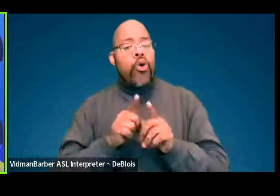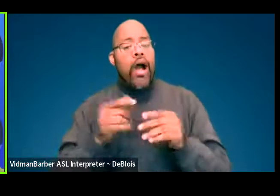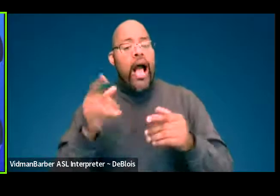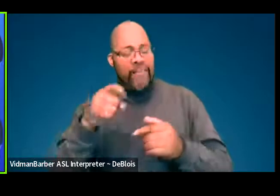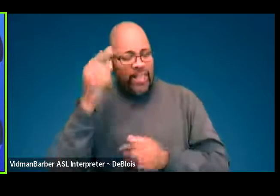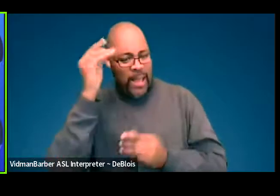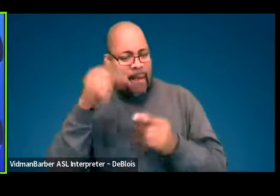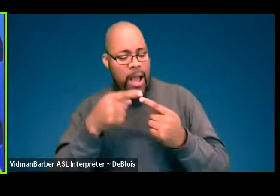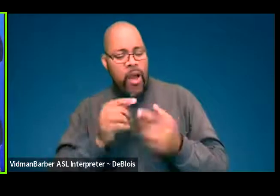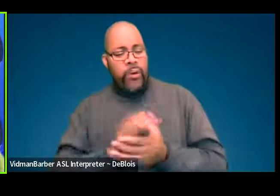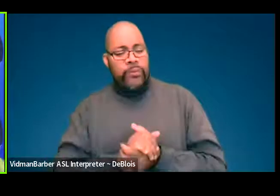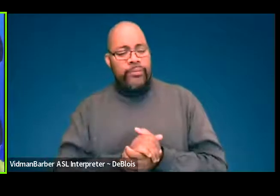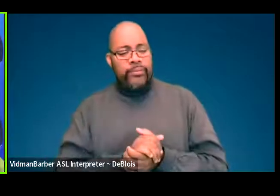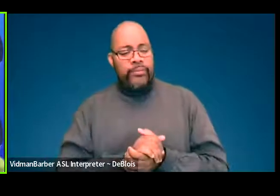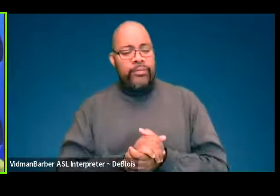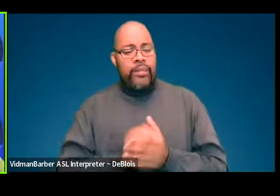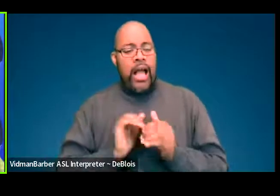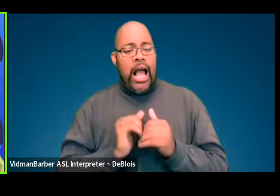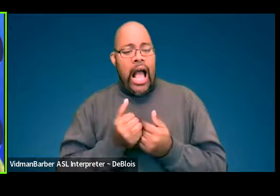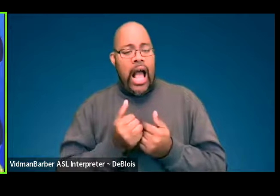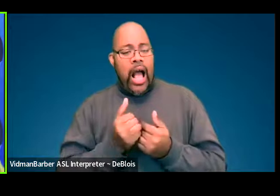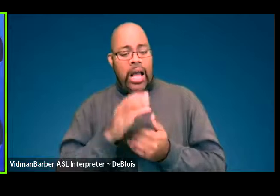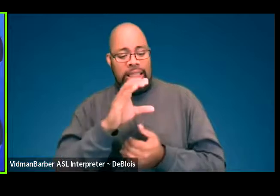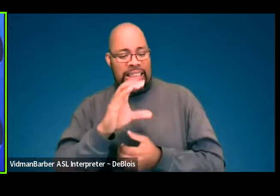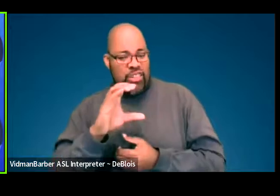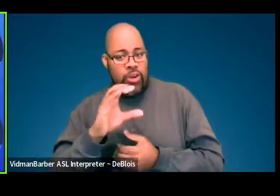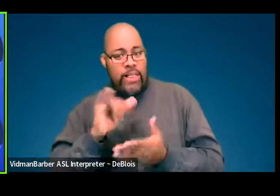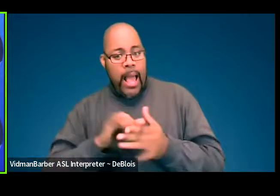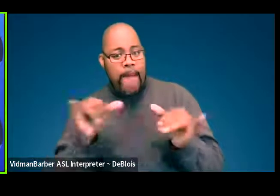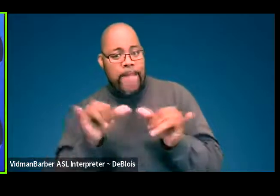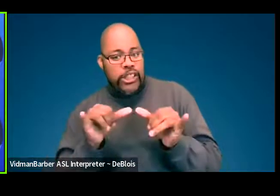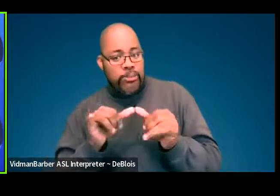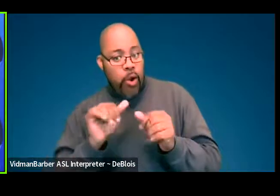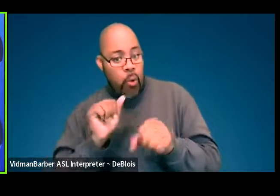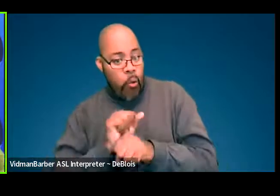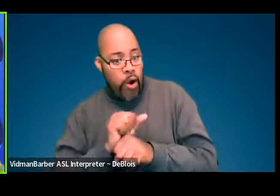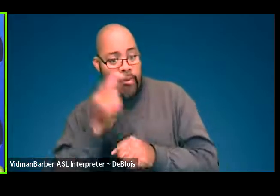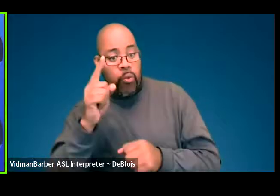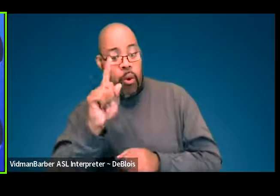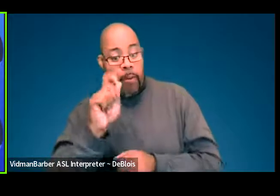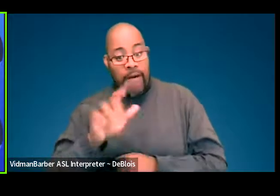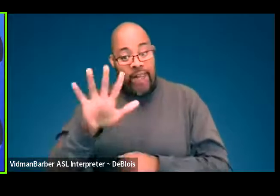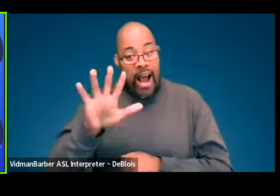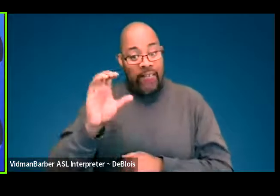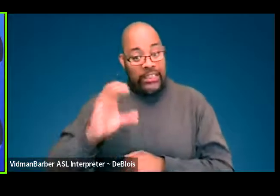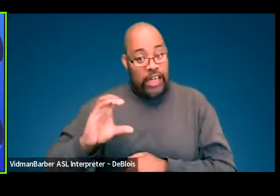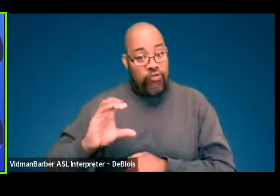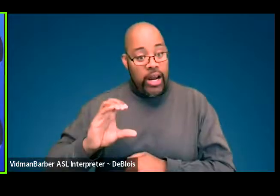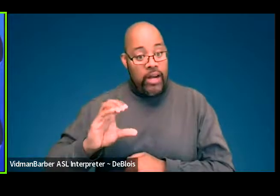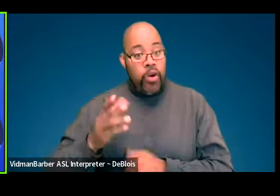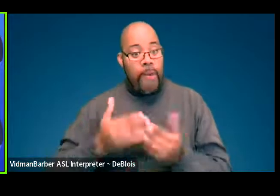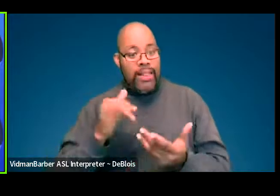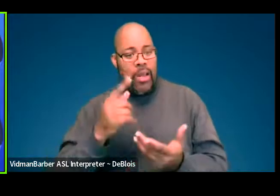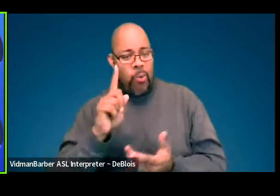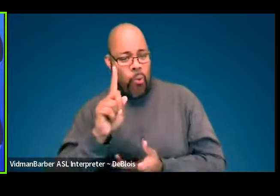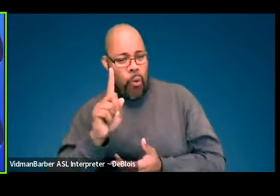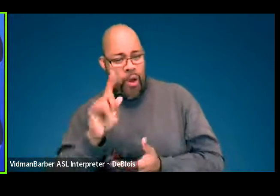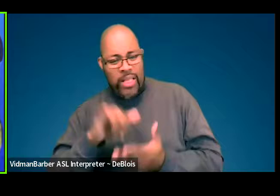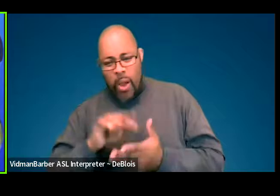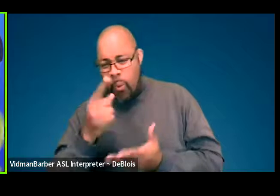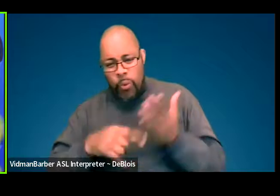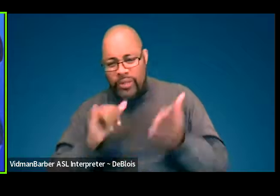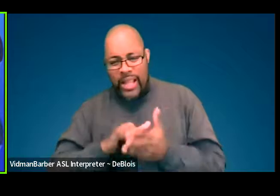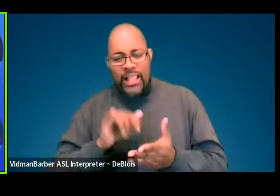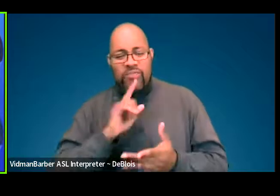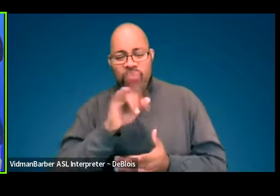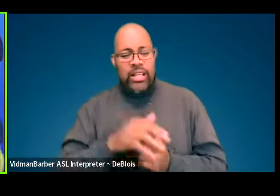think about the how centigrades and how that measurement works. Because 1.5 centigrade is like, oh, is that one? Is that, what is that?